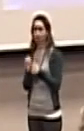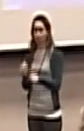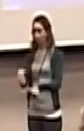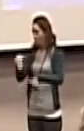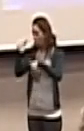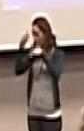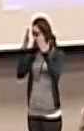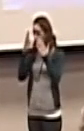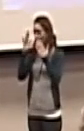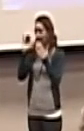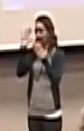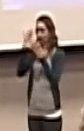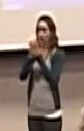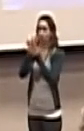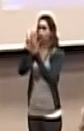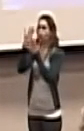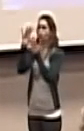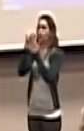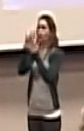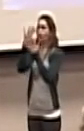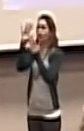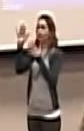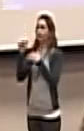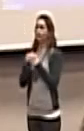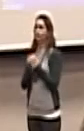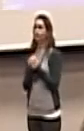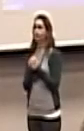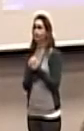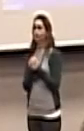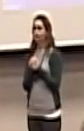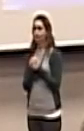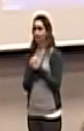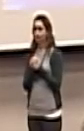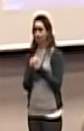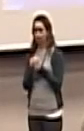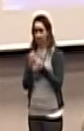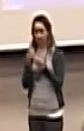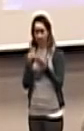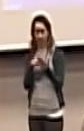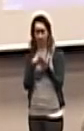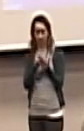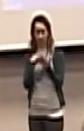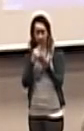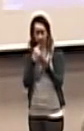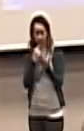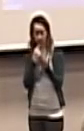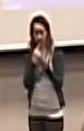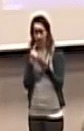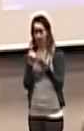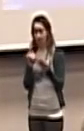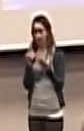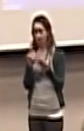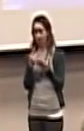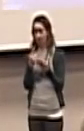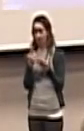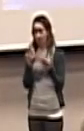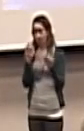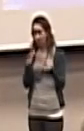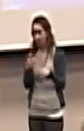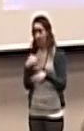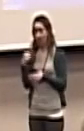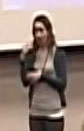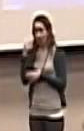overwhelmed by the glory of that wonderful Lord, then this text comes along and says, Then I heard the voice